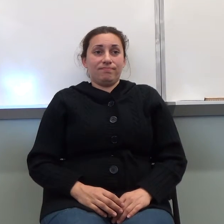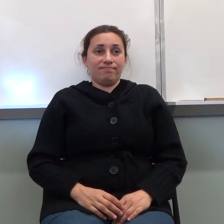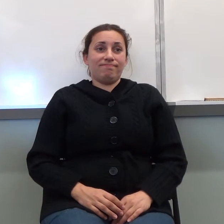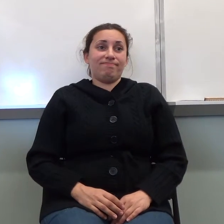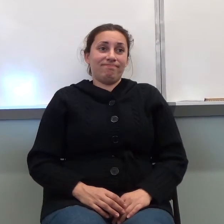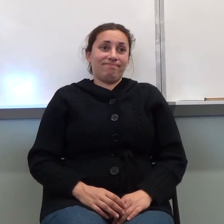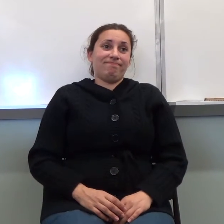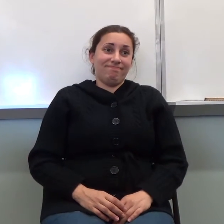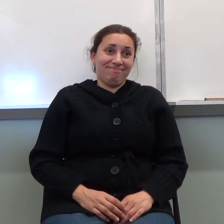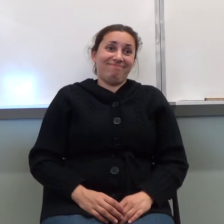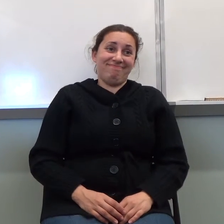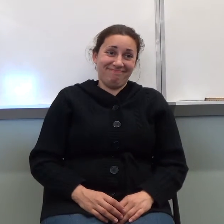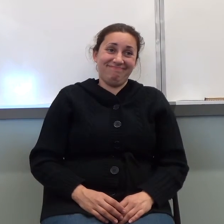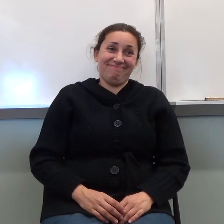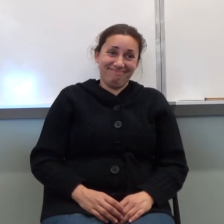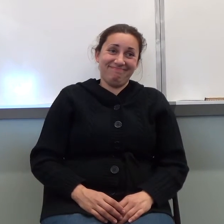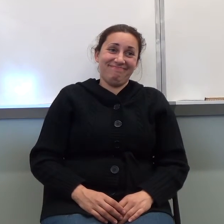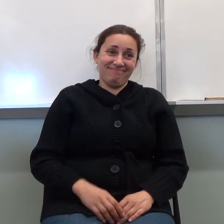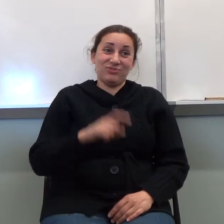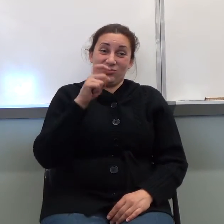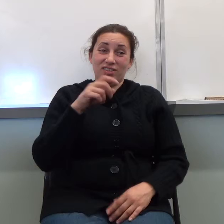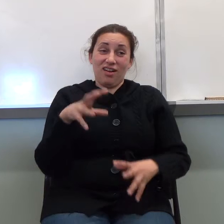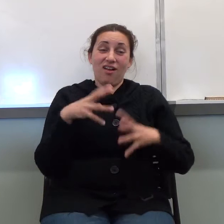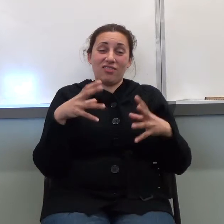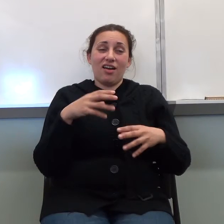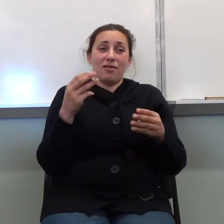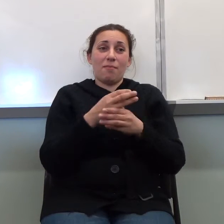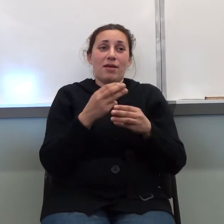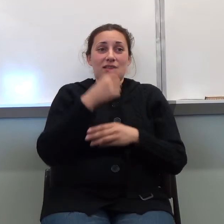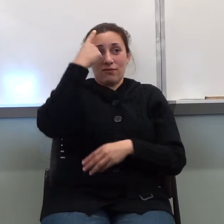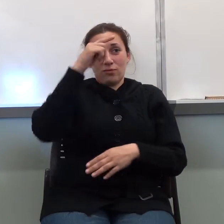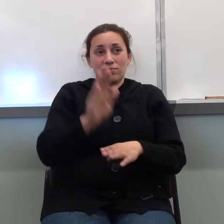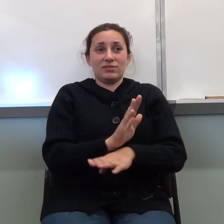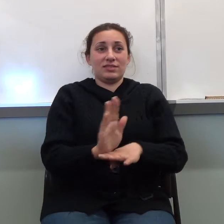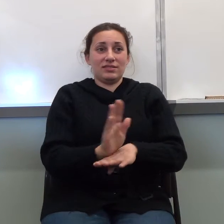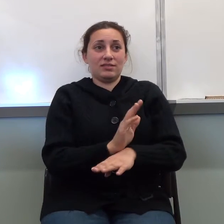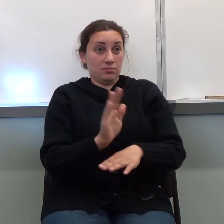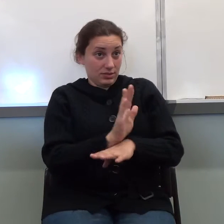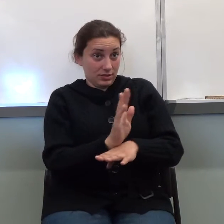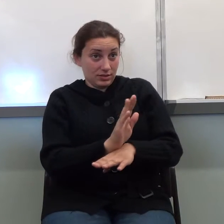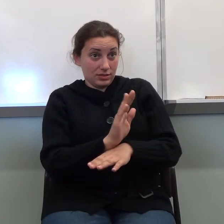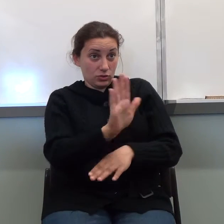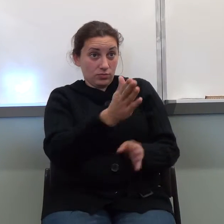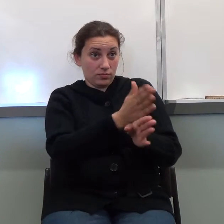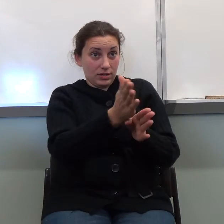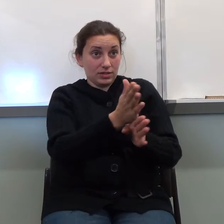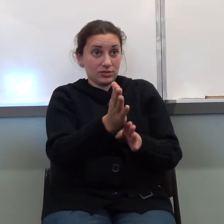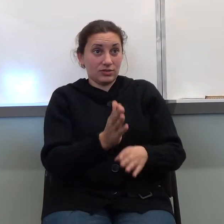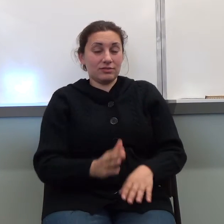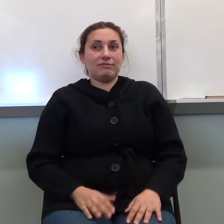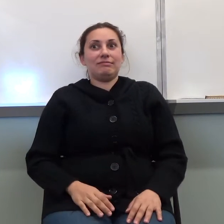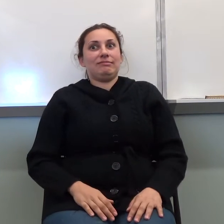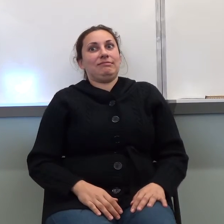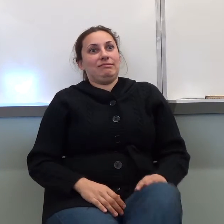don't get any canceling, do we? Why? Because 3 doesn't play well with 10 or 100 or 1,000.